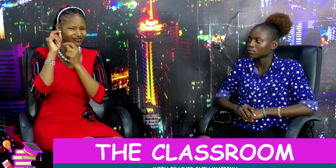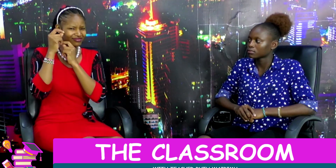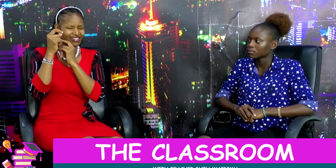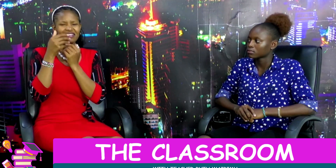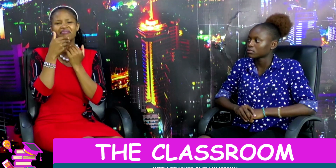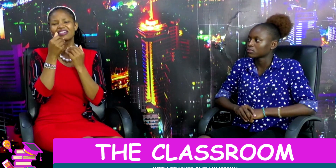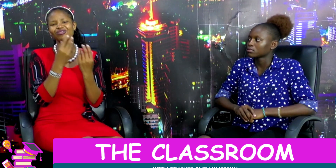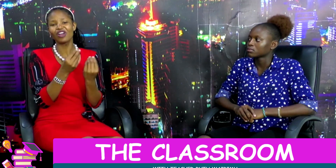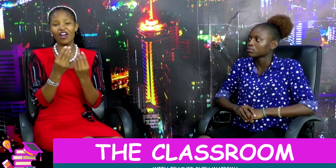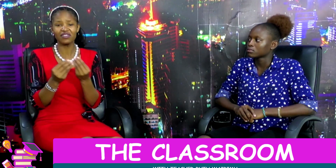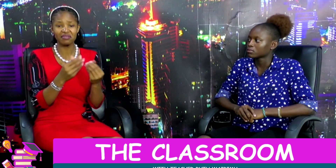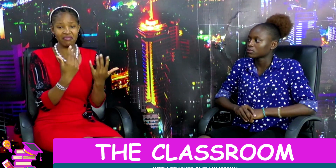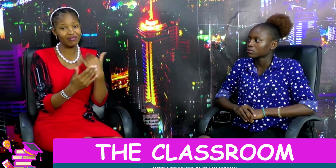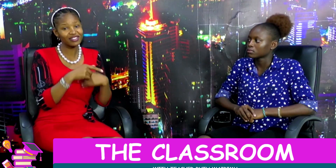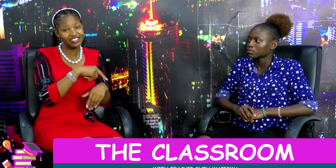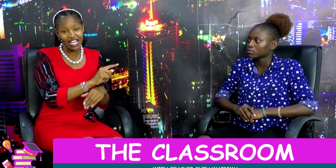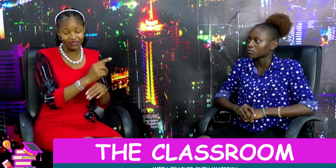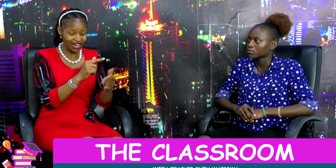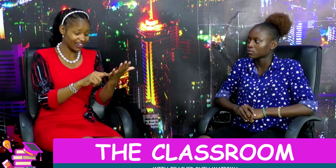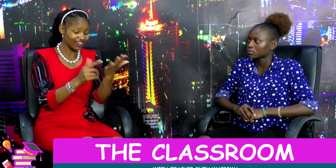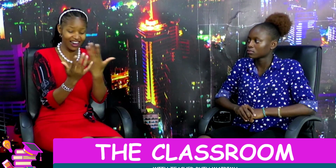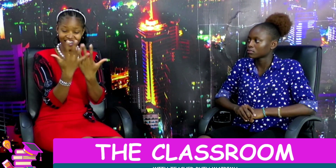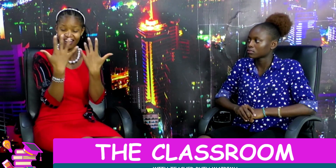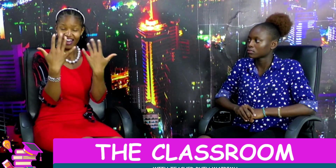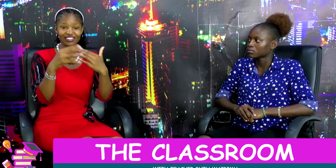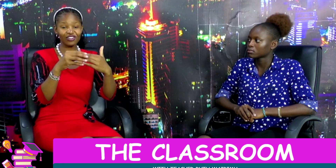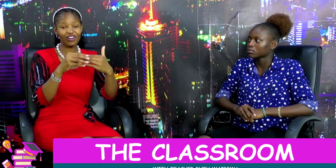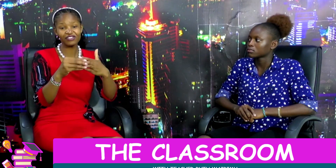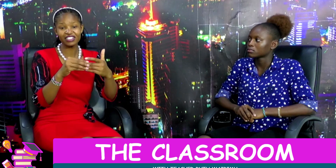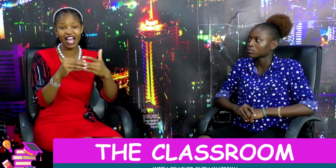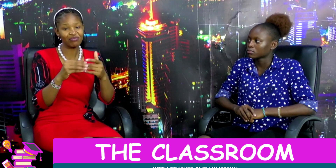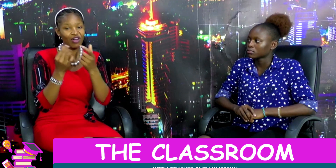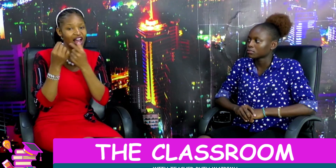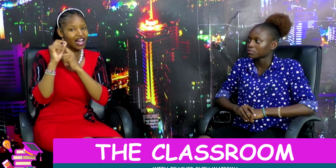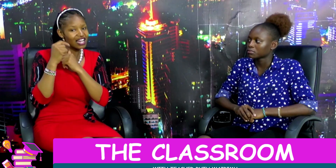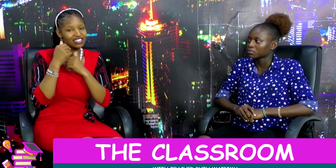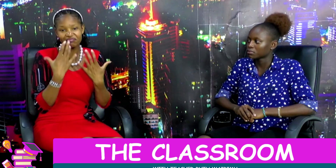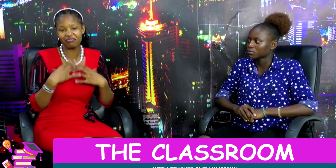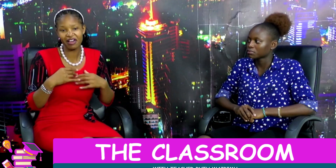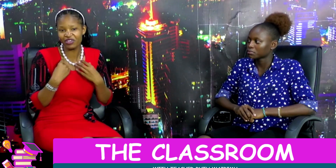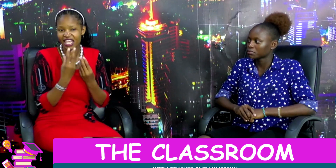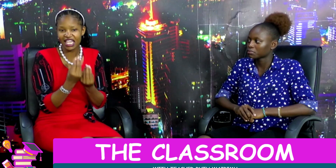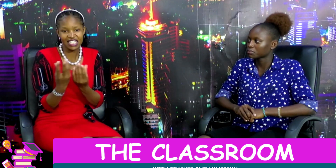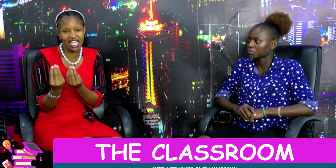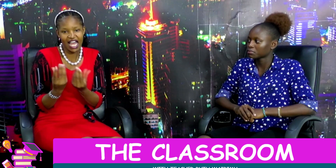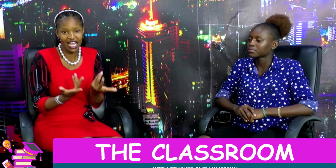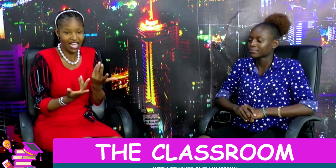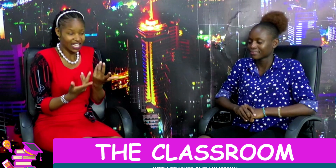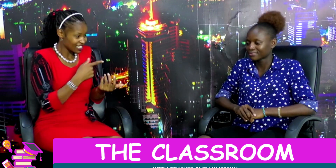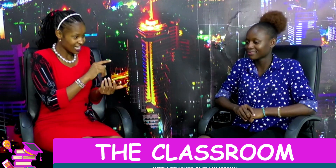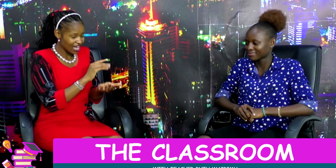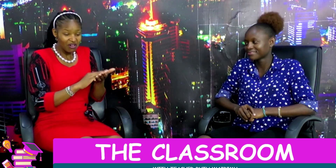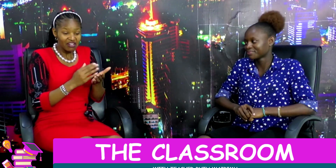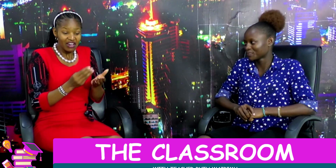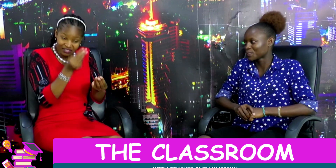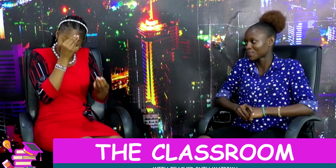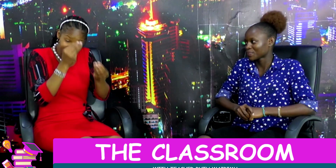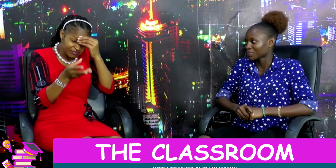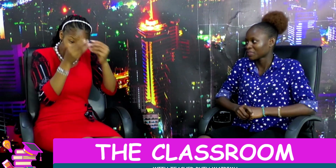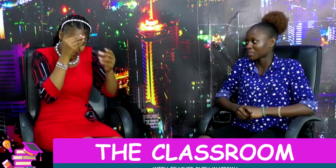her heart is at and where or what she would like to study, because we would like to know her flexibility. Please